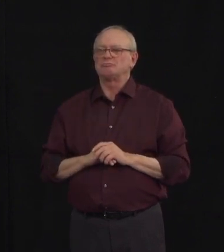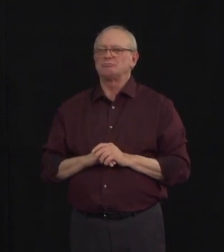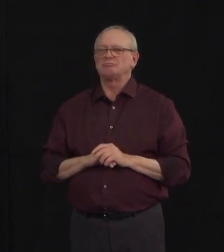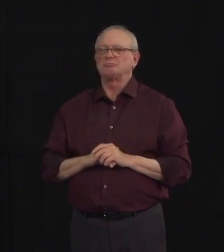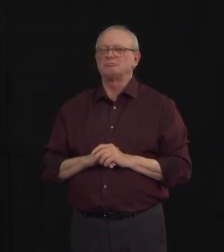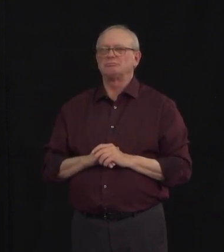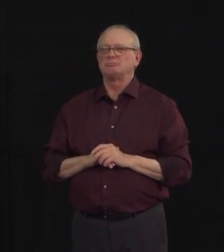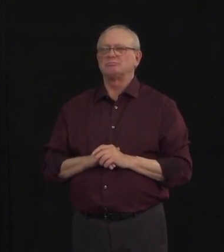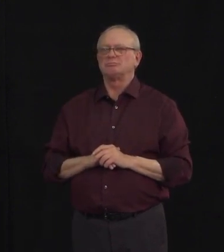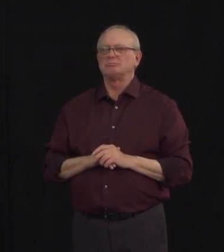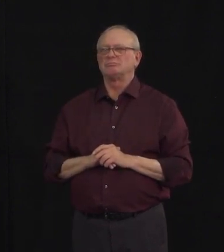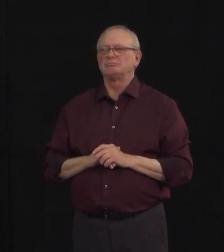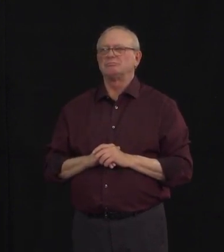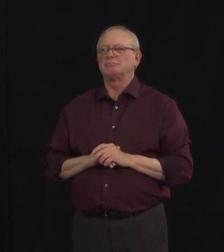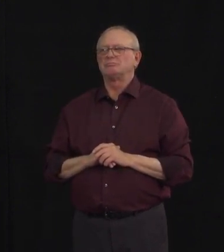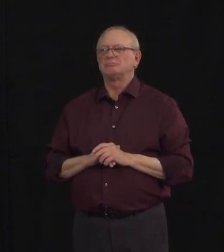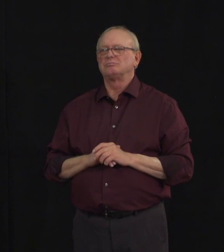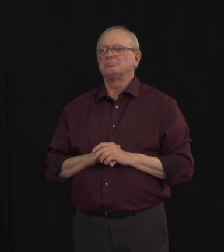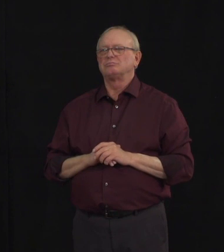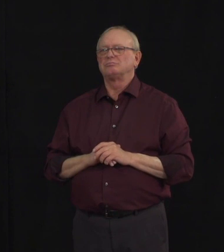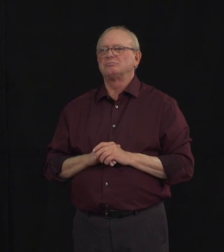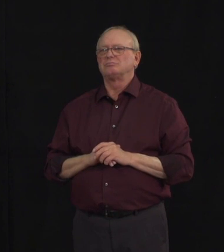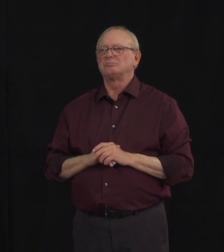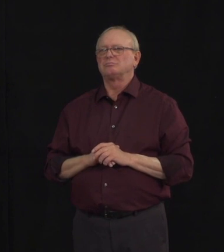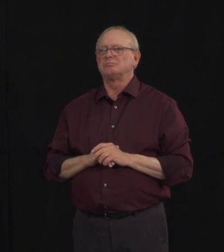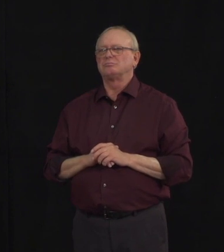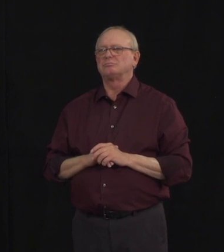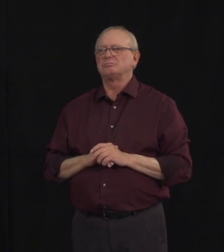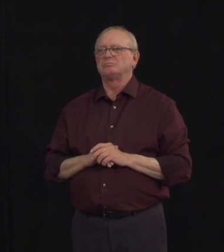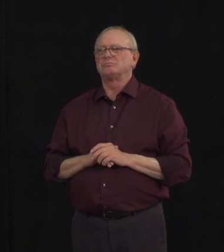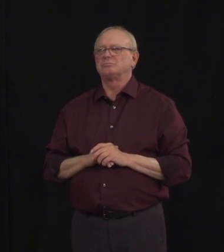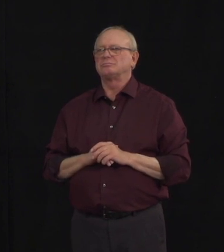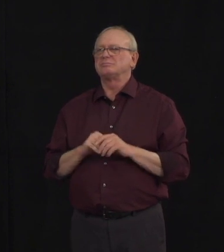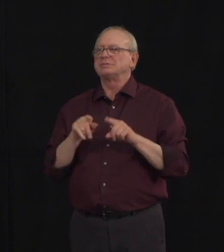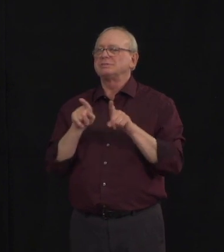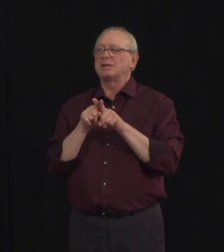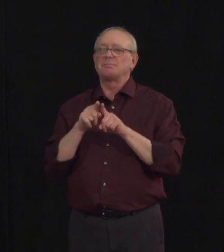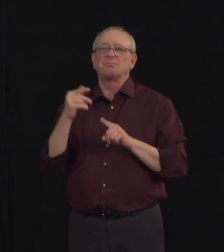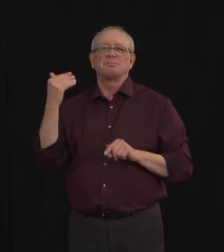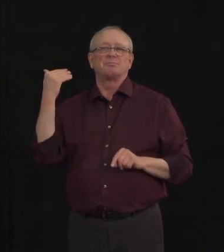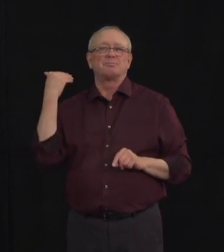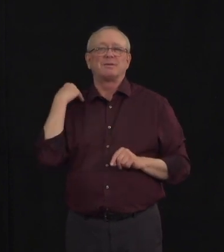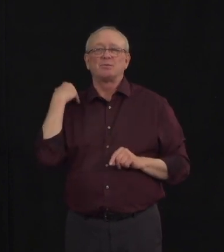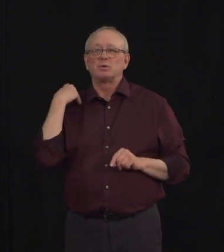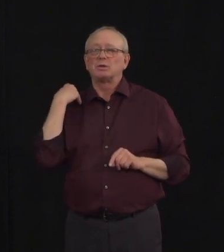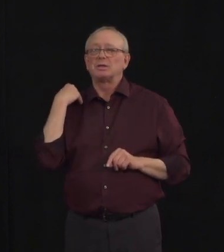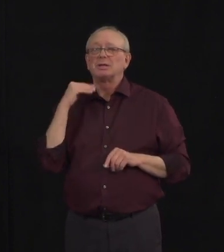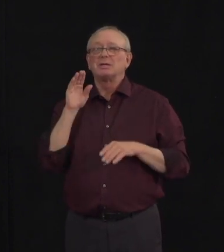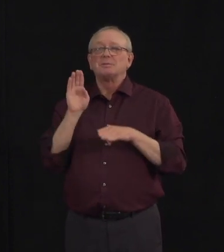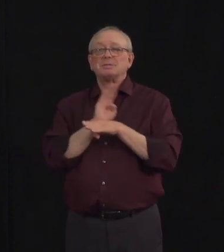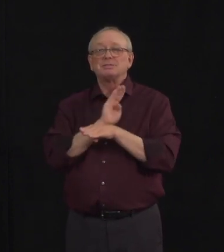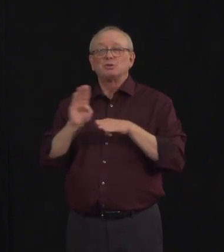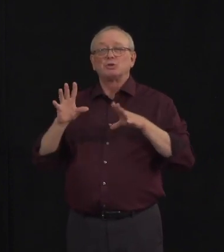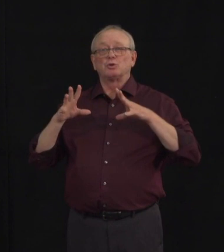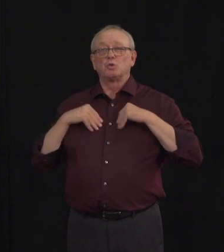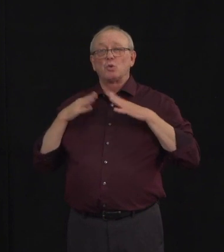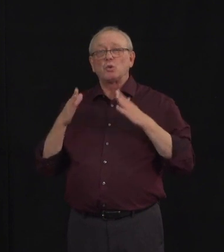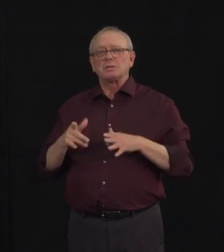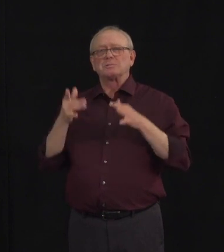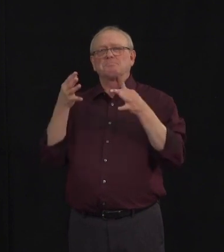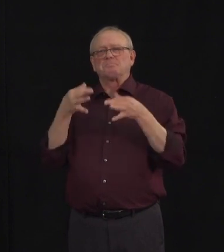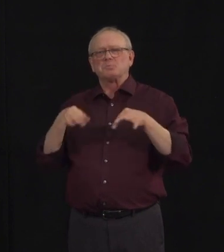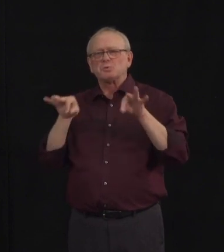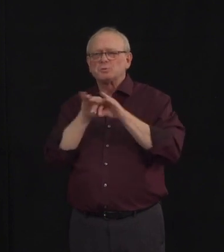Sure. So as I mentioned before, the important thing for businesses to consider is what mechanisms can they put in place to make